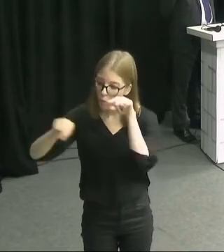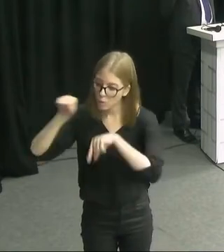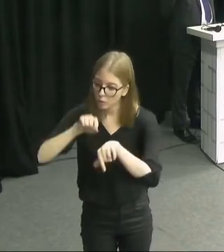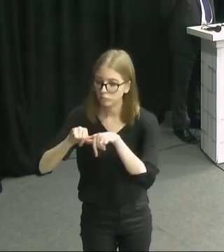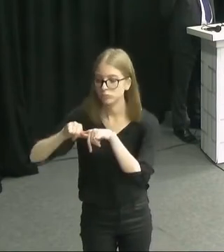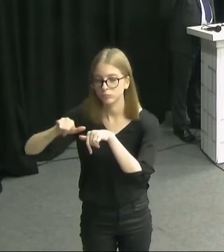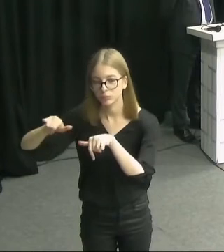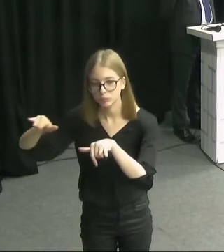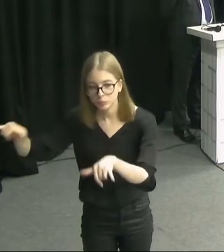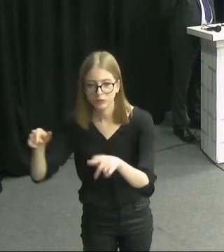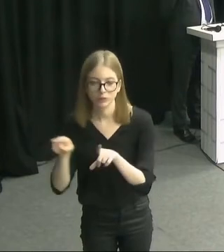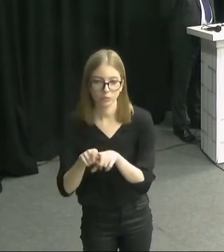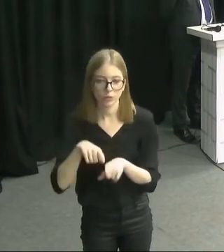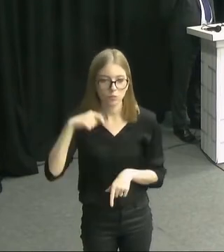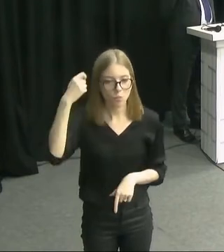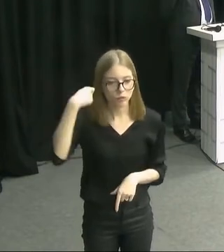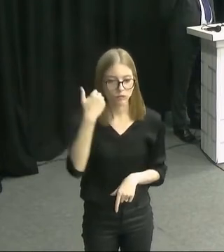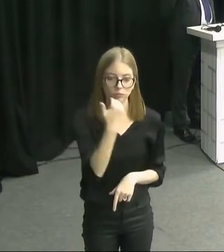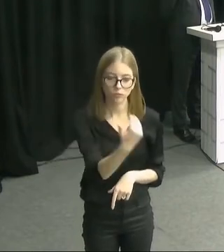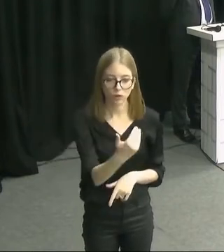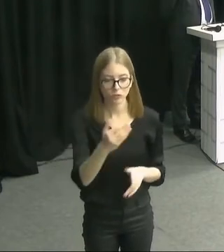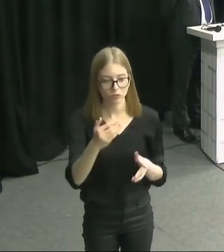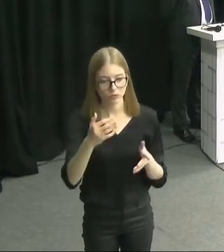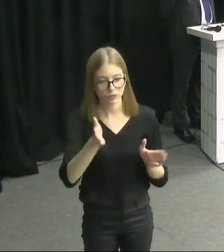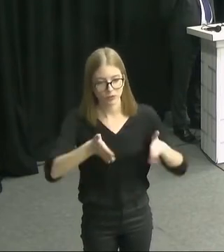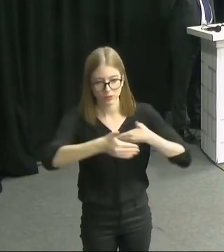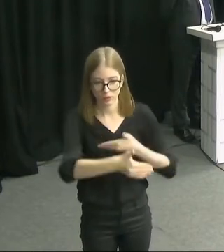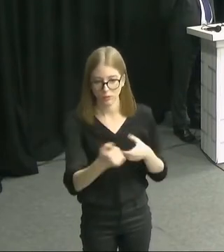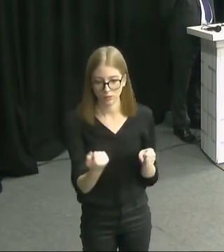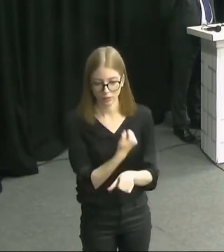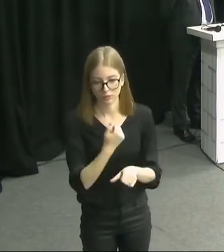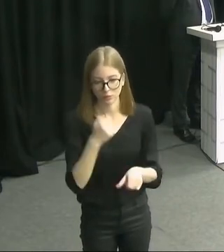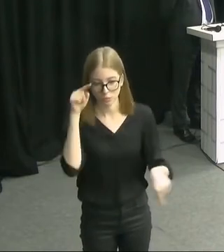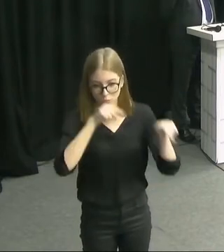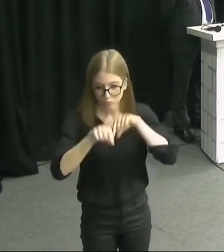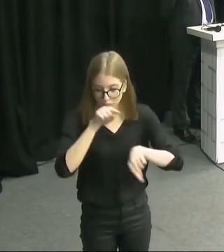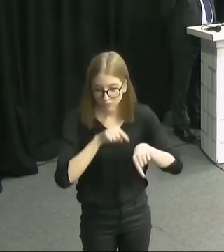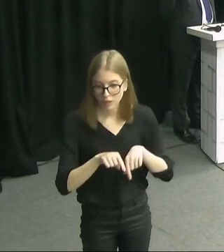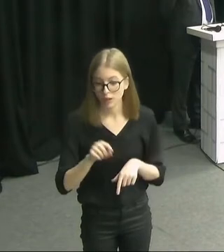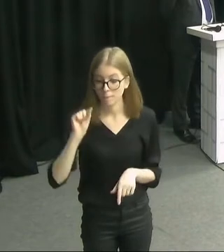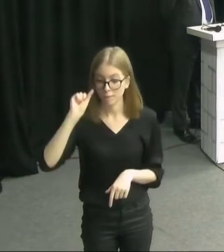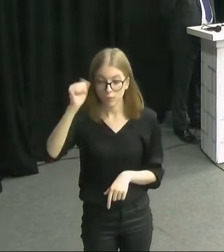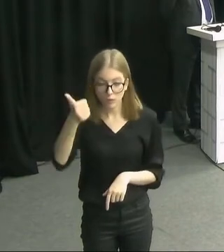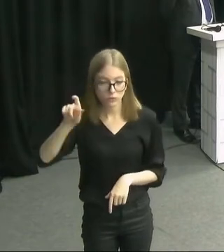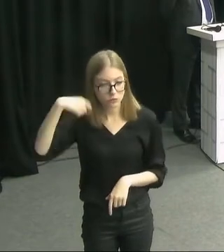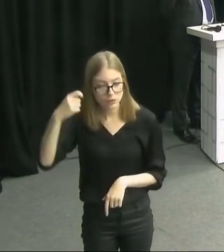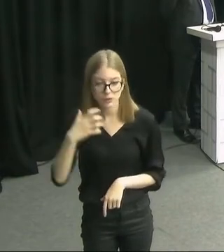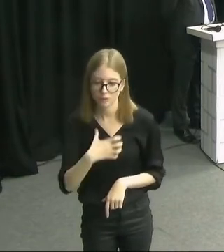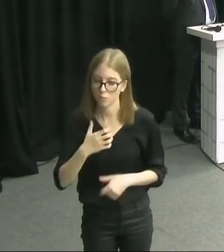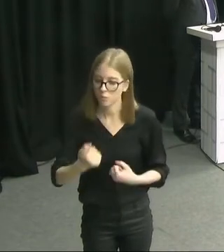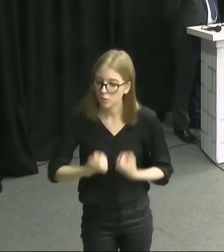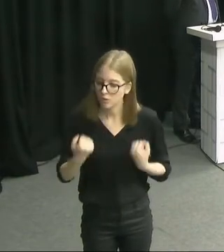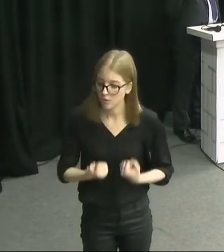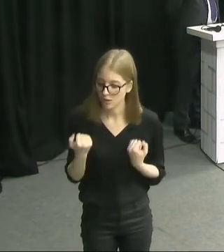need to review the financing schemes for students to make sure that students could